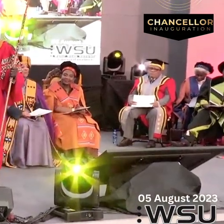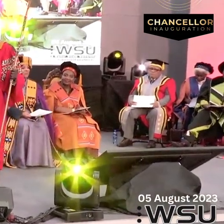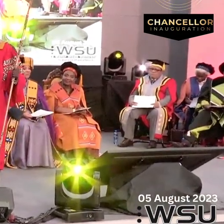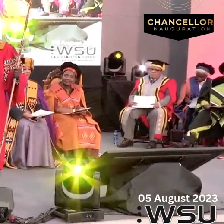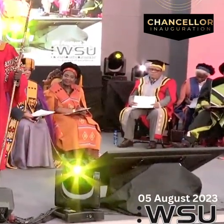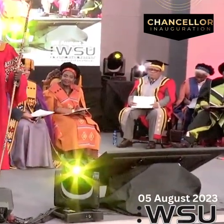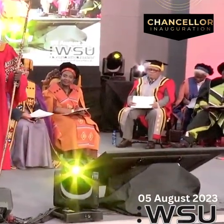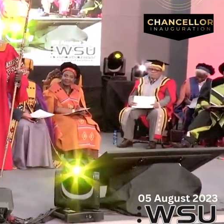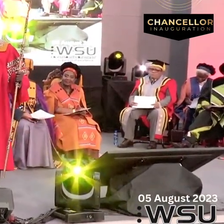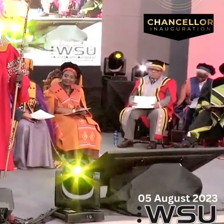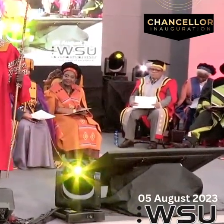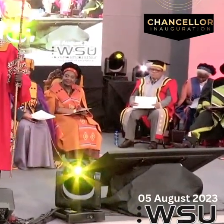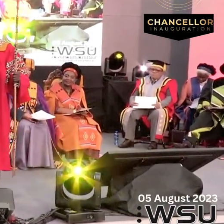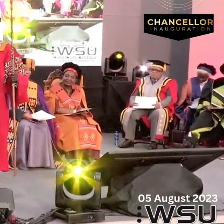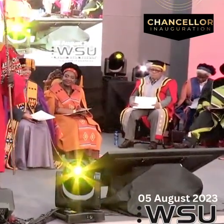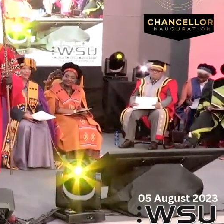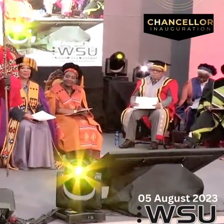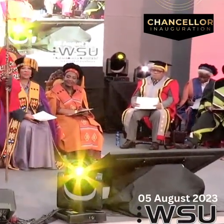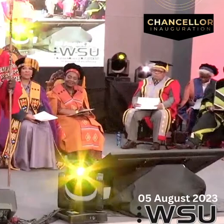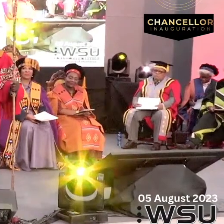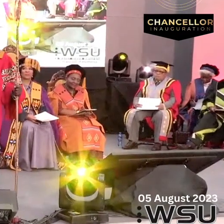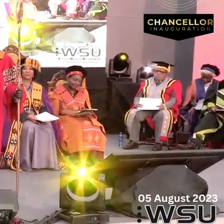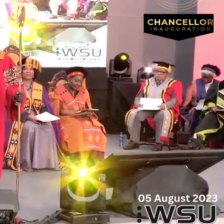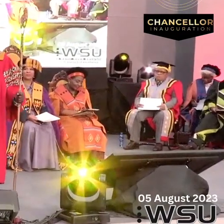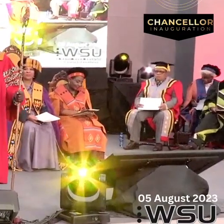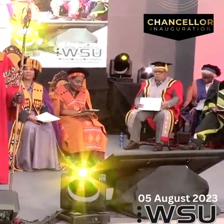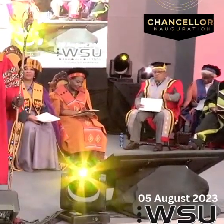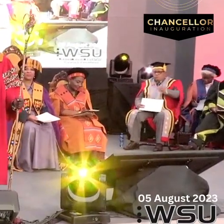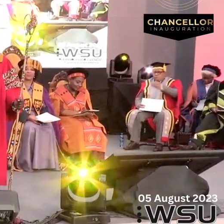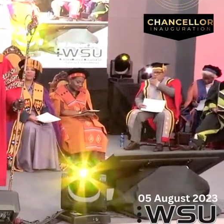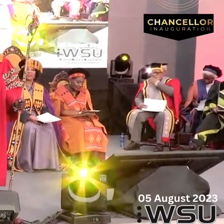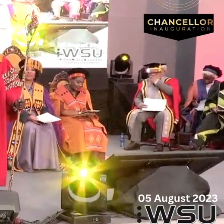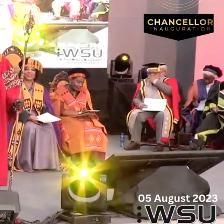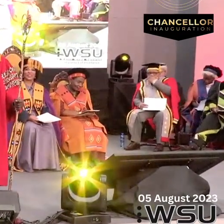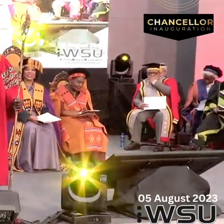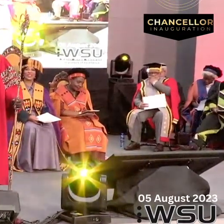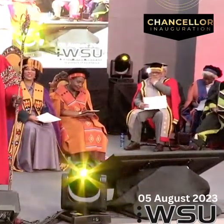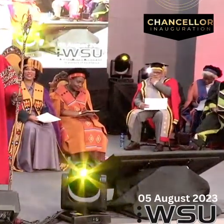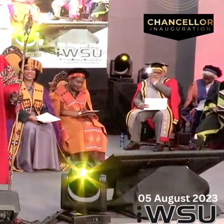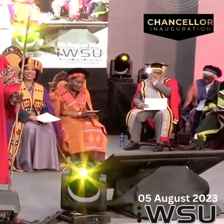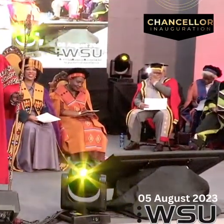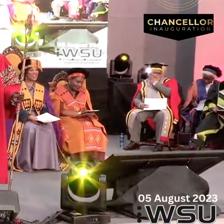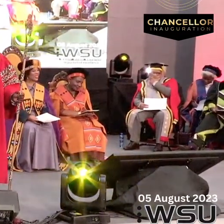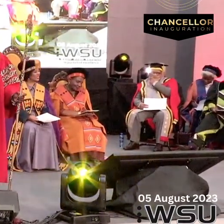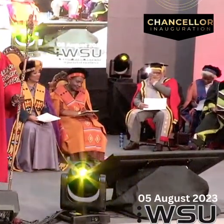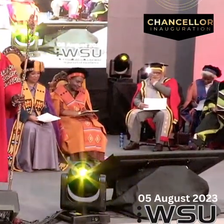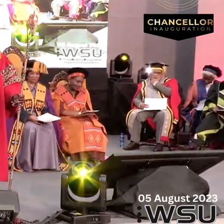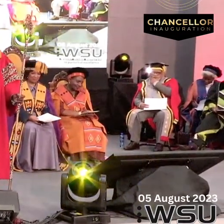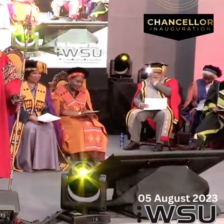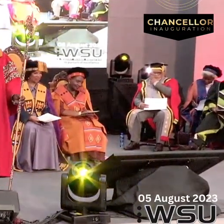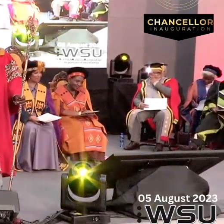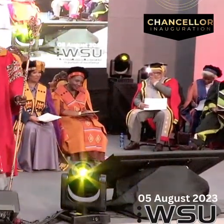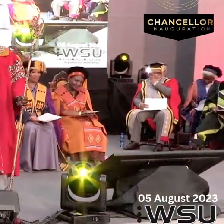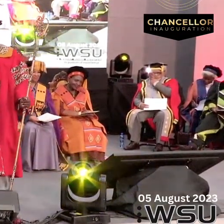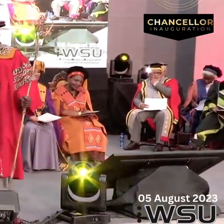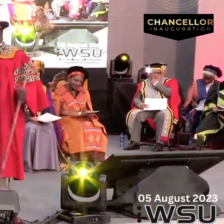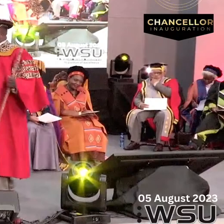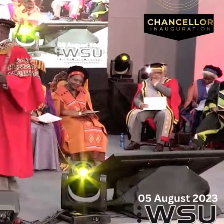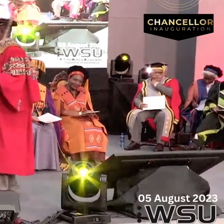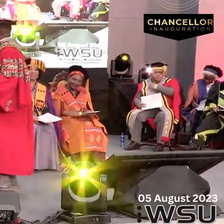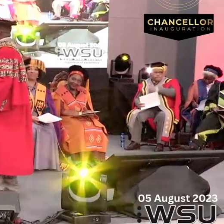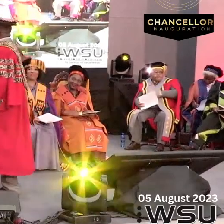any door close. Yekani ukusela utywala xa niseyunivesithi, nide